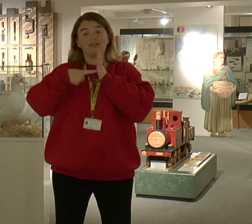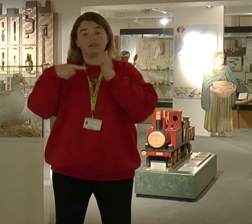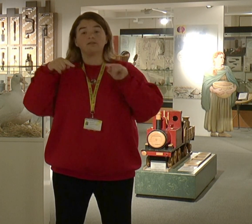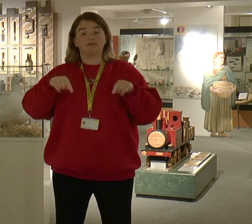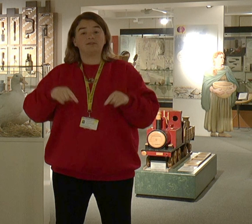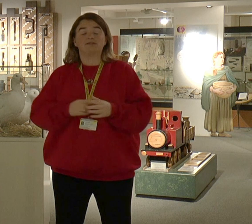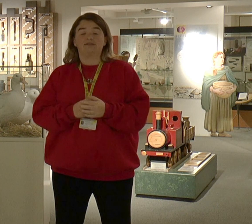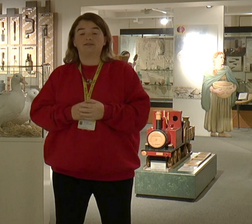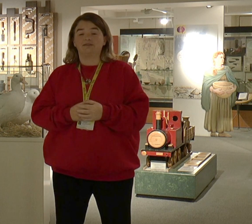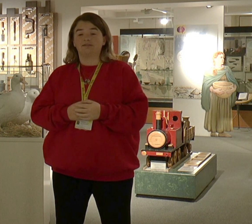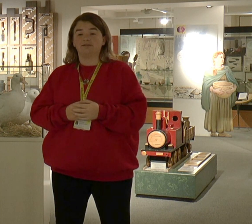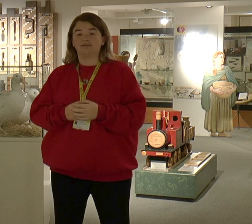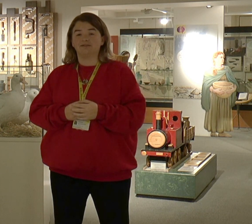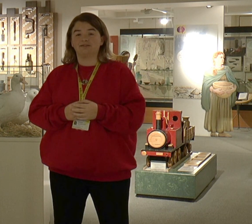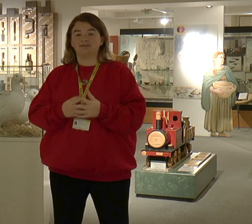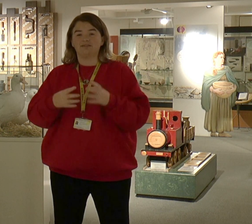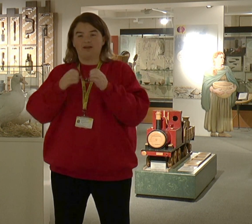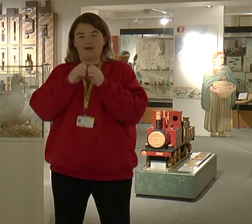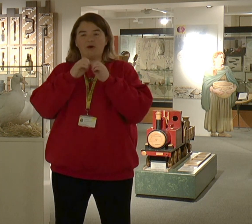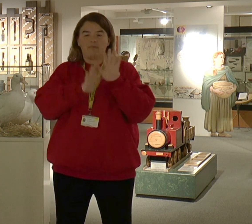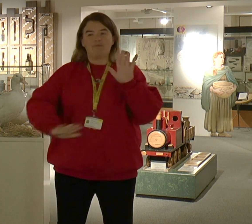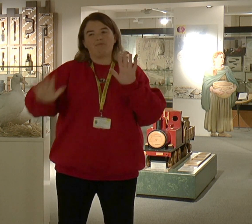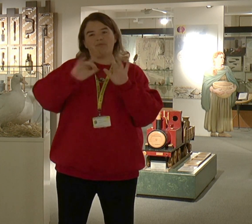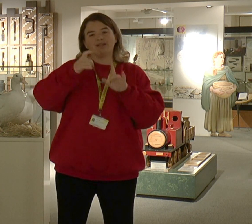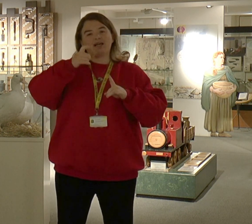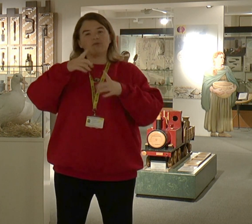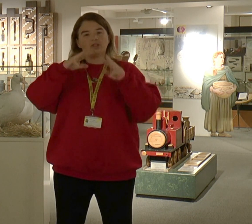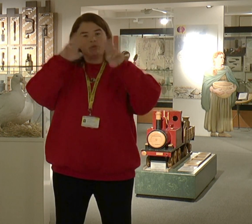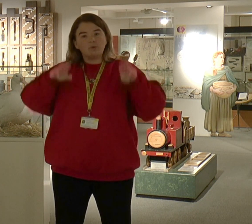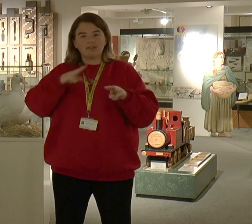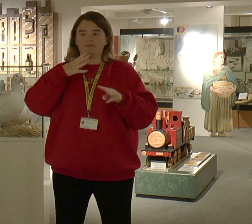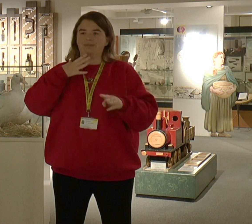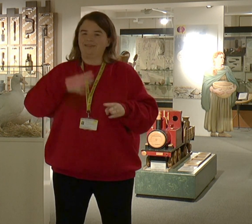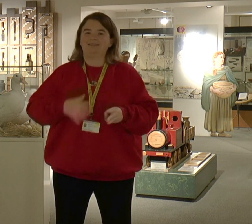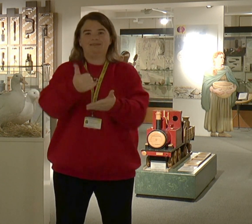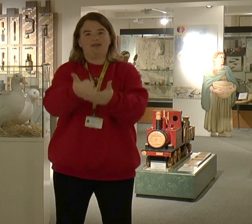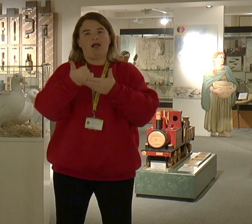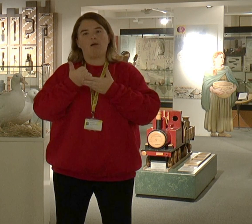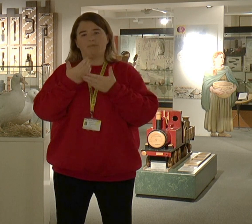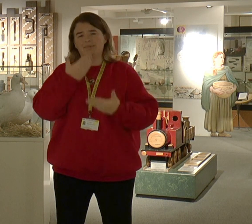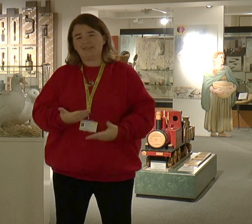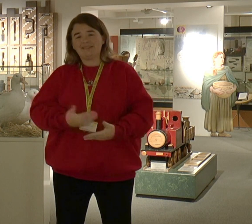To achieve this project, really, Bucks County Museum, we need your help, please.